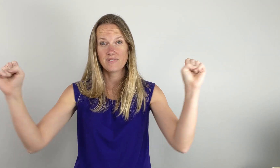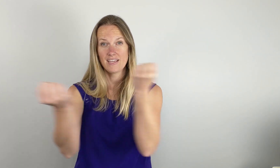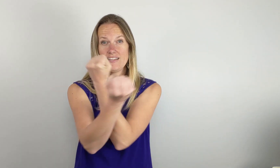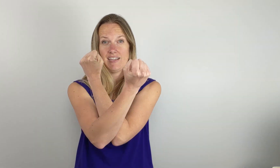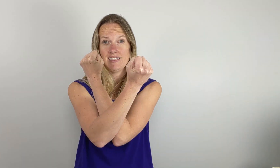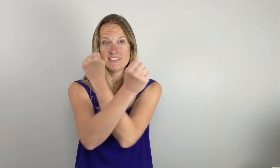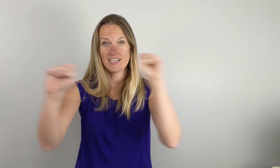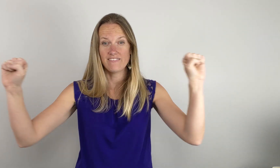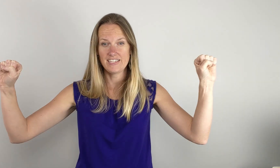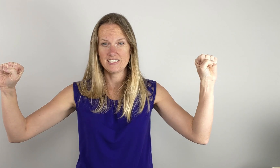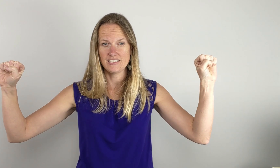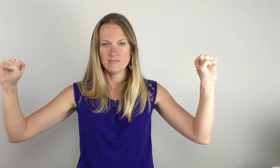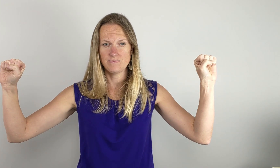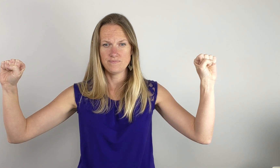okay? Salvation.